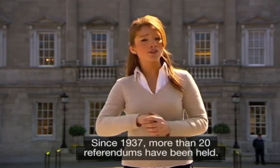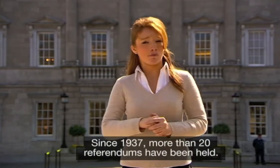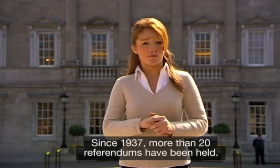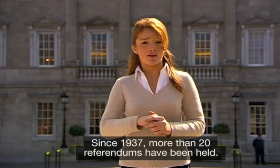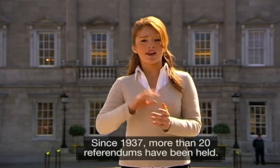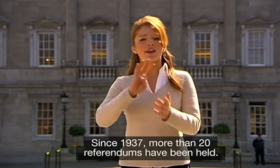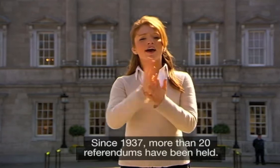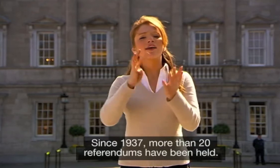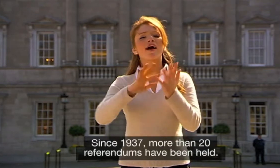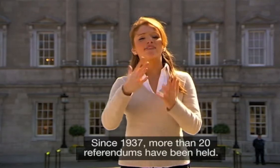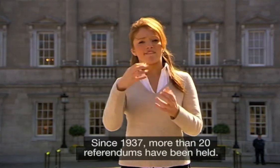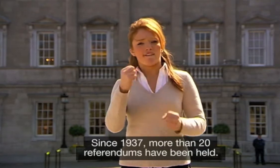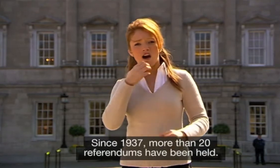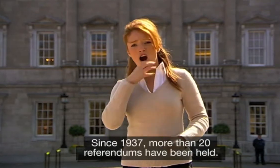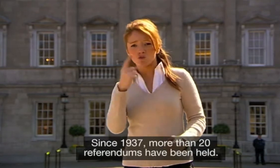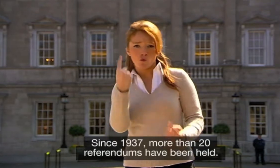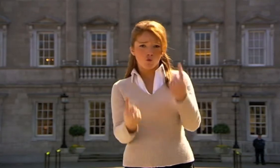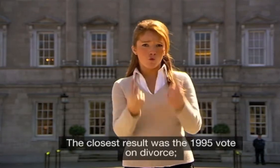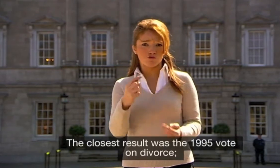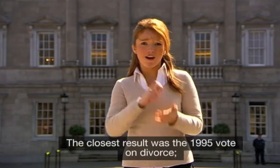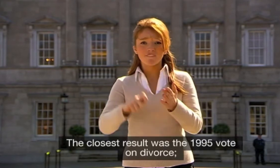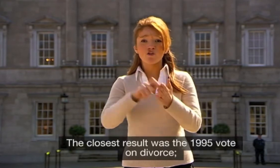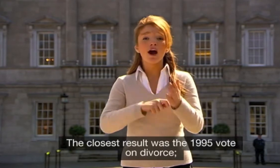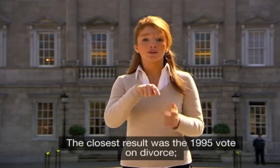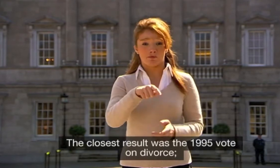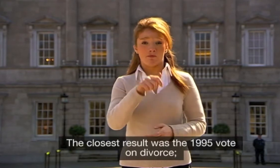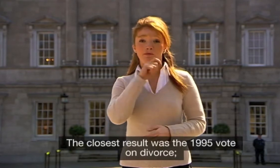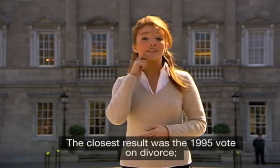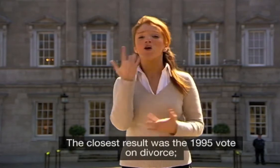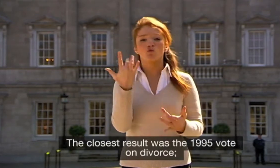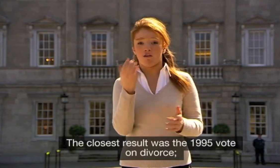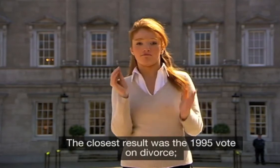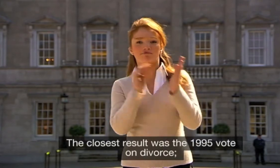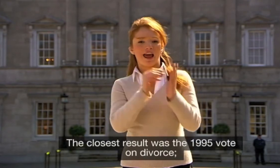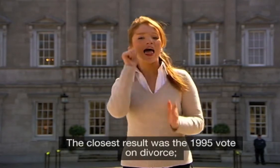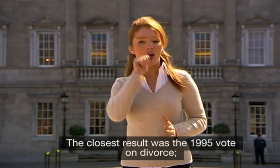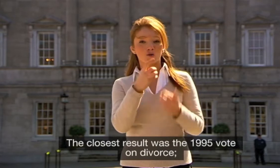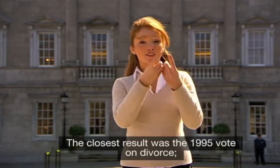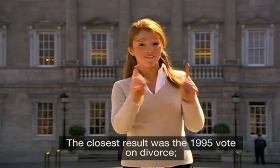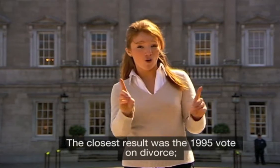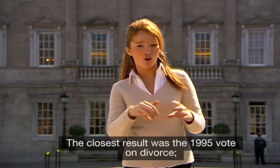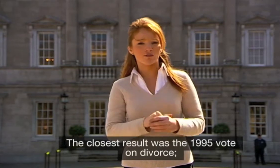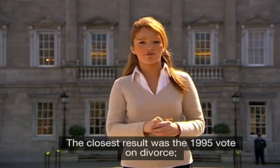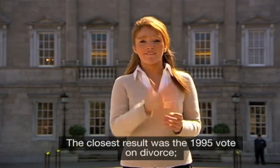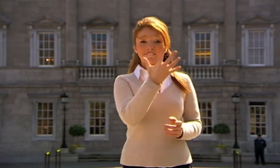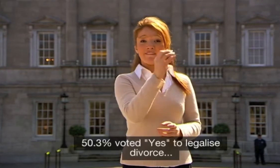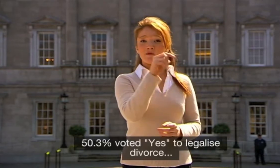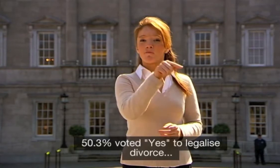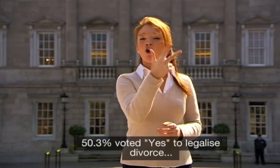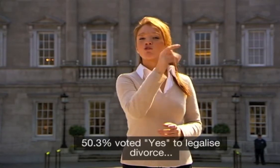20 referendums have been held. The closest result was a 1995 vote on divorce.